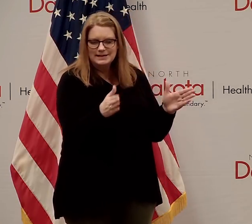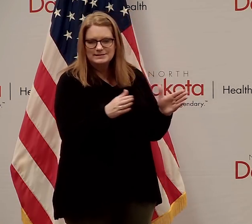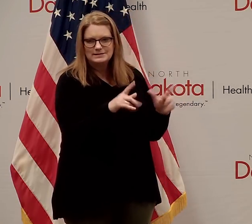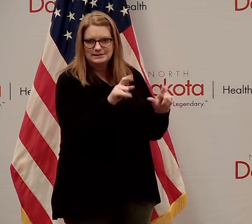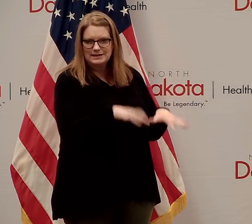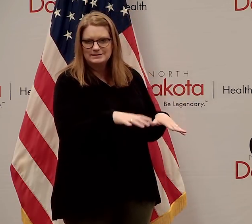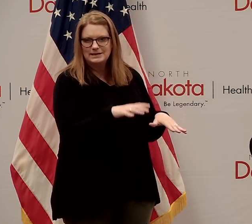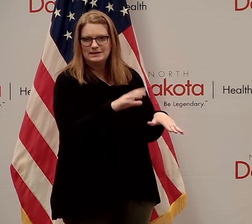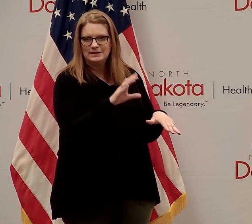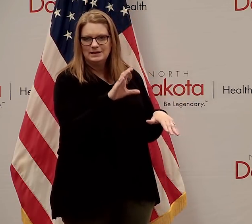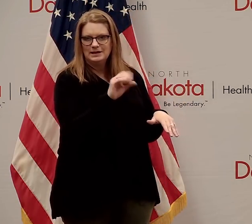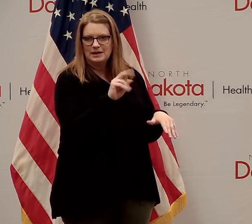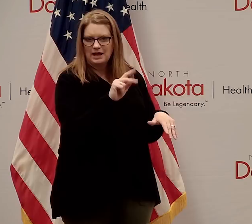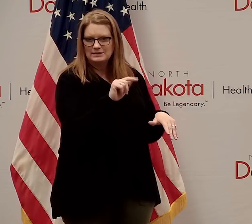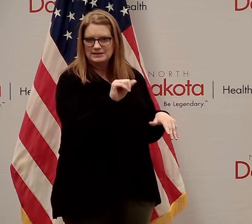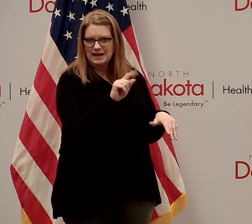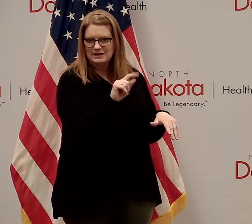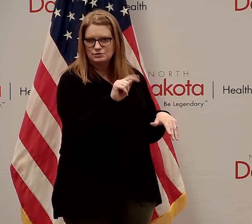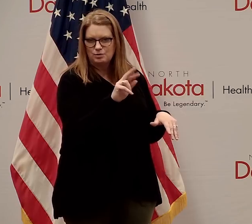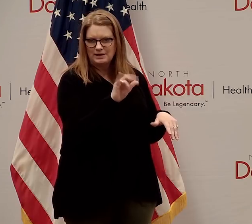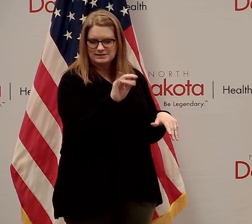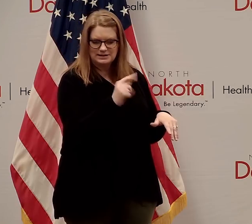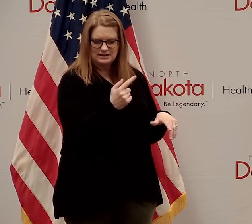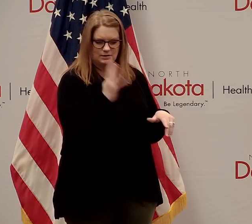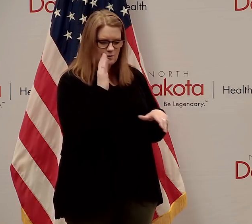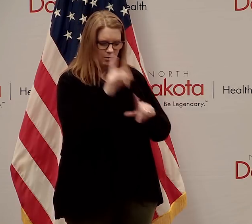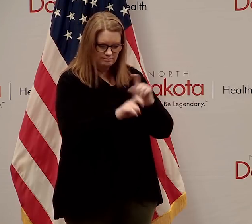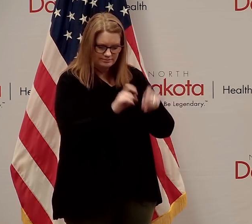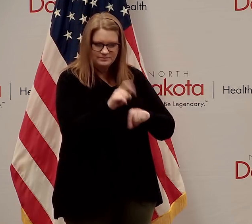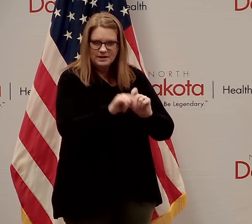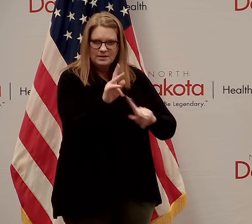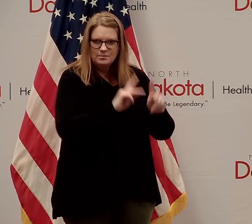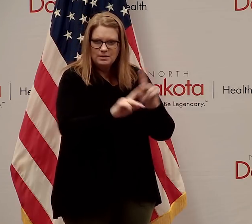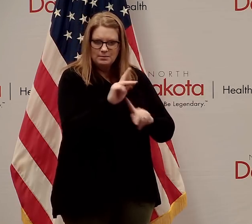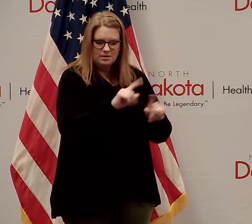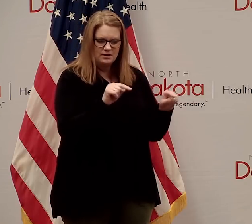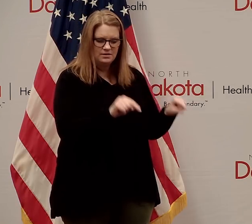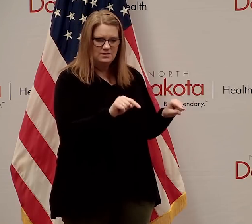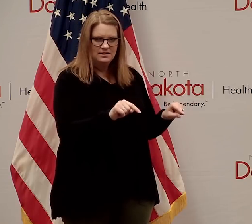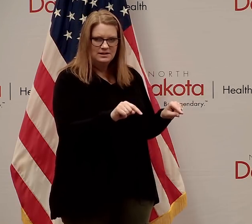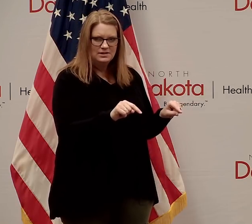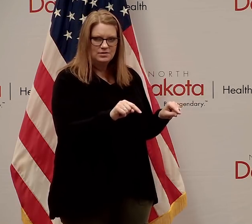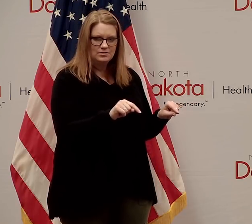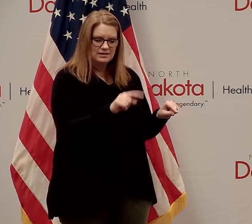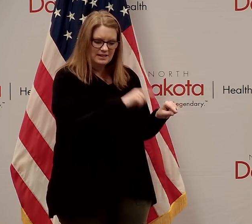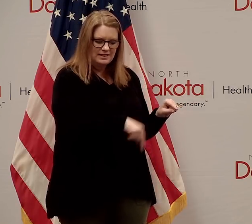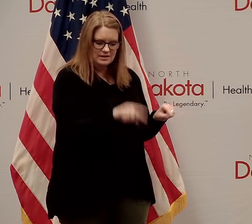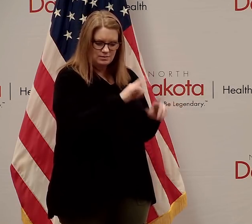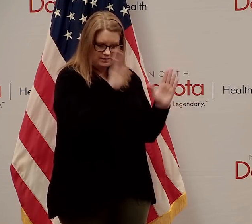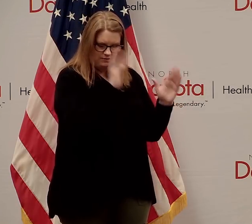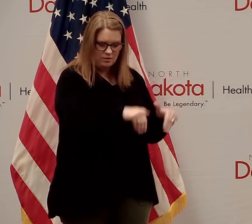those are the muscles that we've got to build rapidly and quickly now that would allow us to reopen.